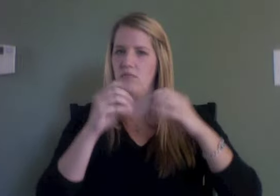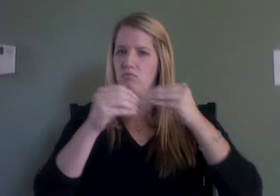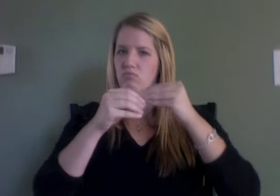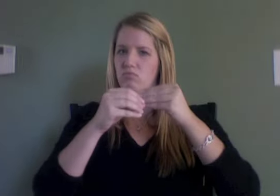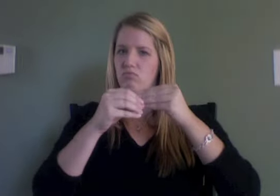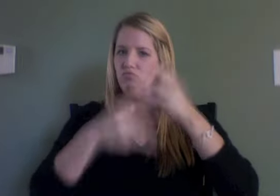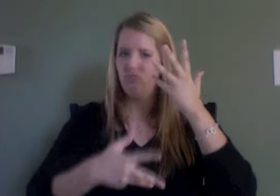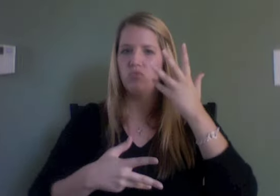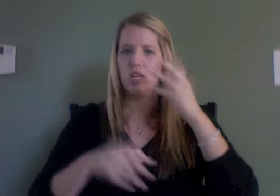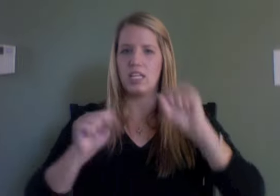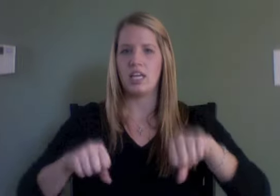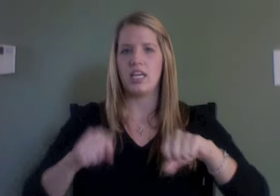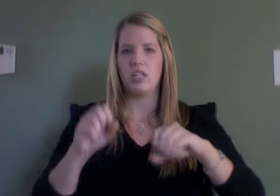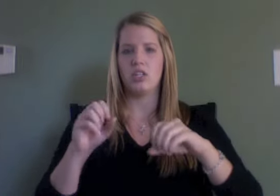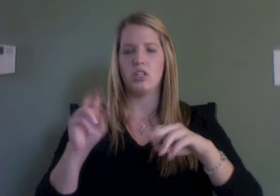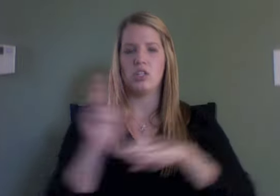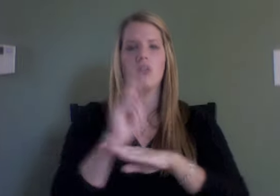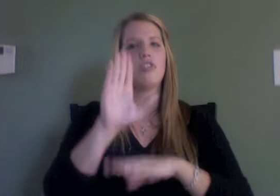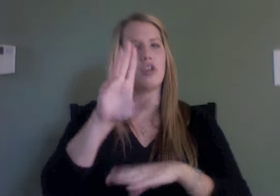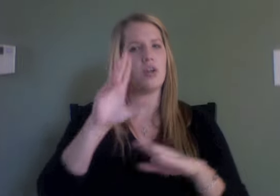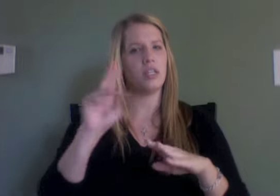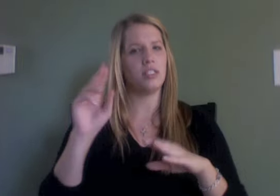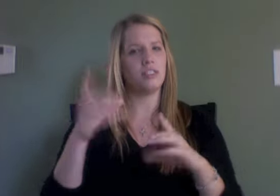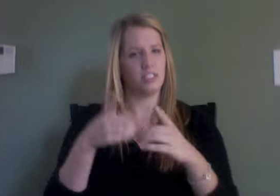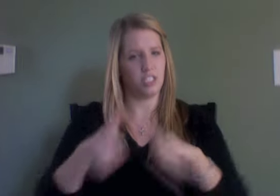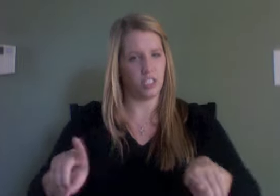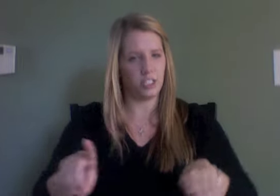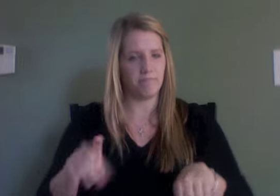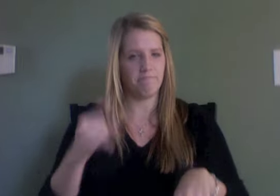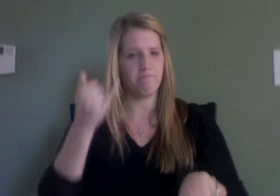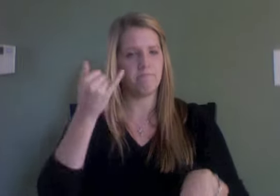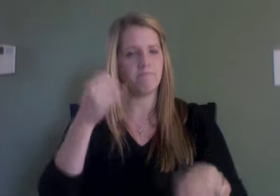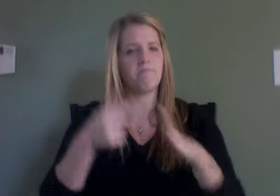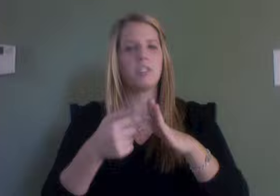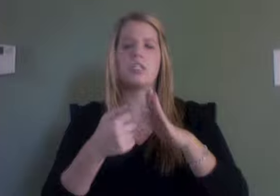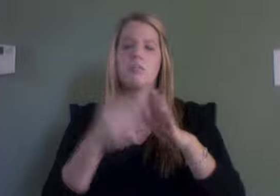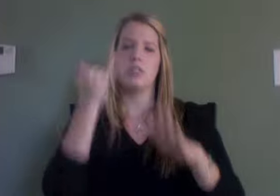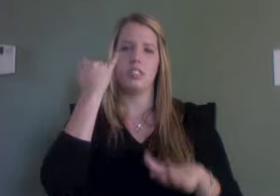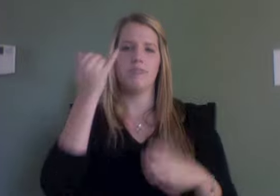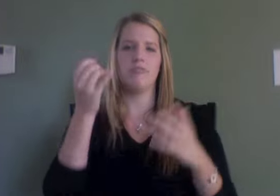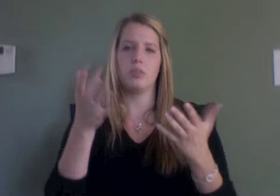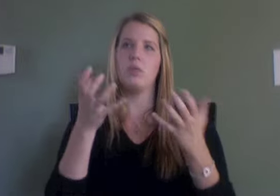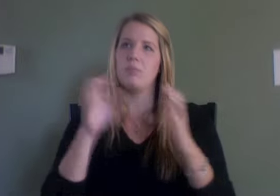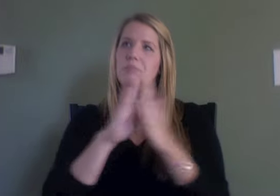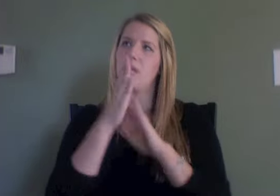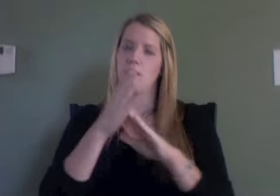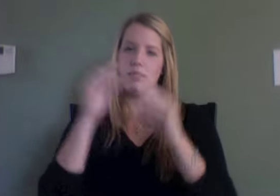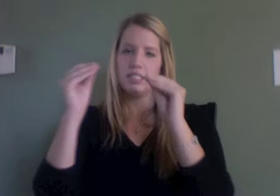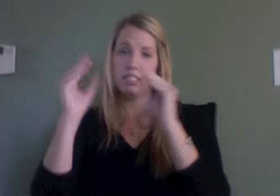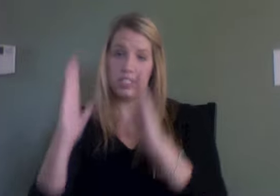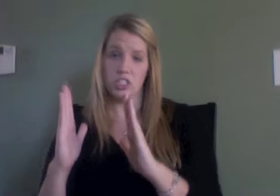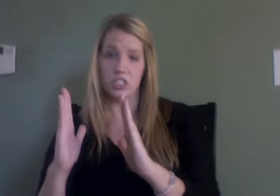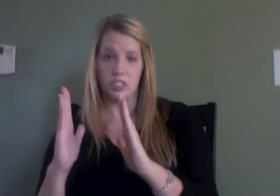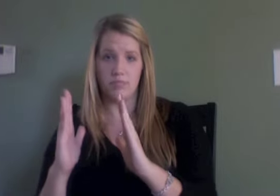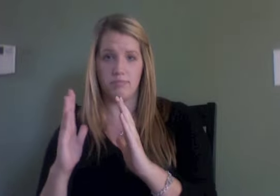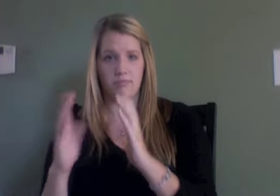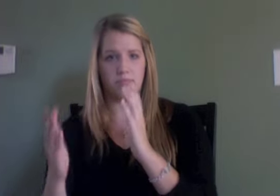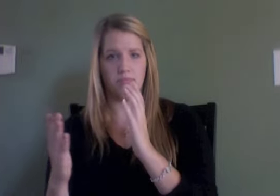So for example, if you were to decide to go to become a teacher, you might incorporate photography into your